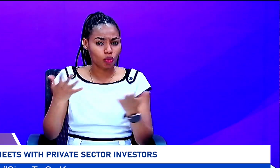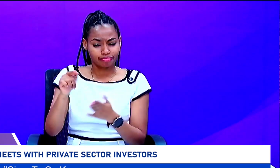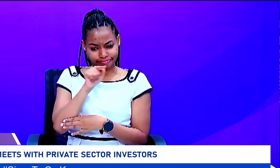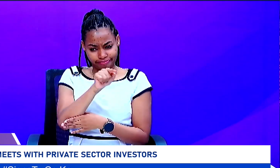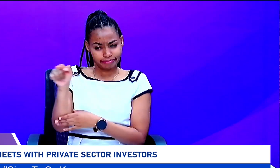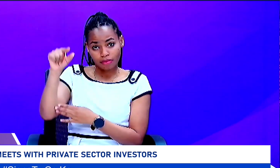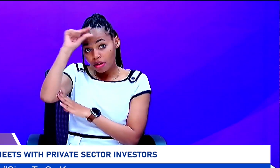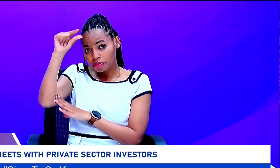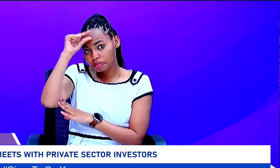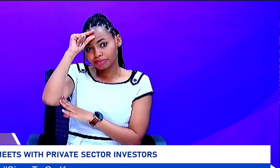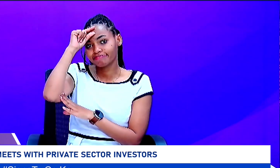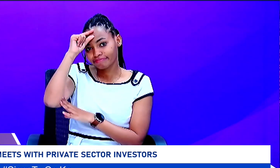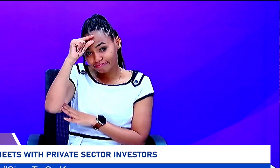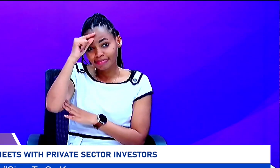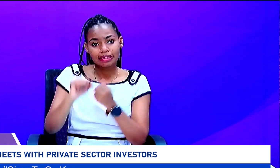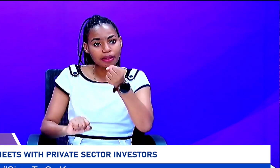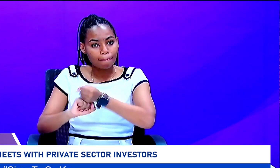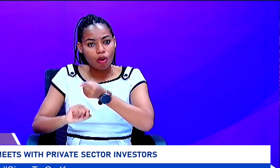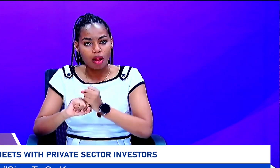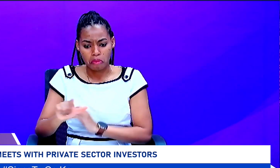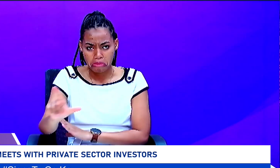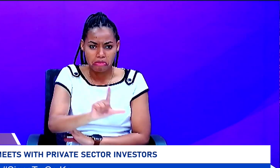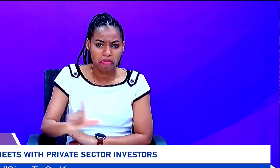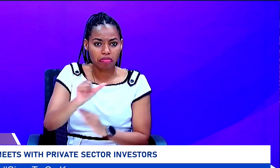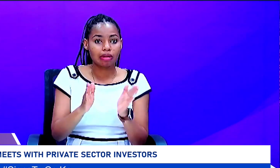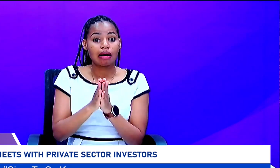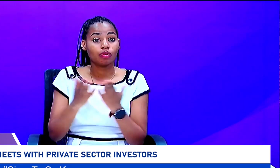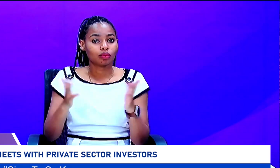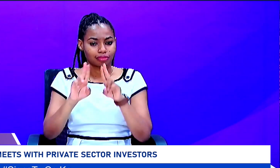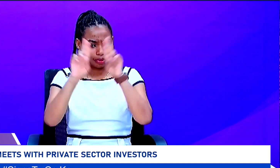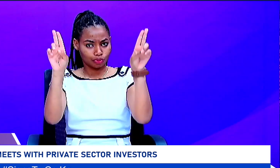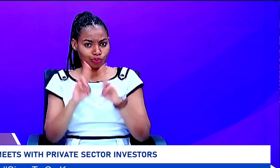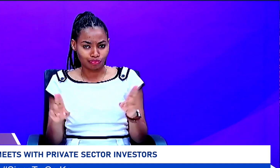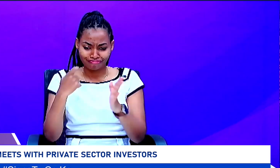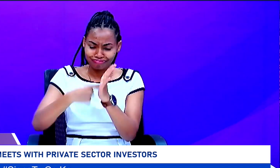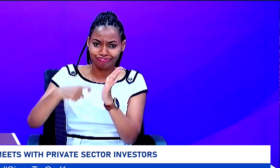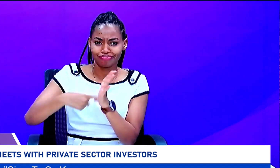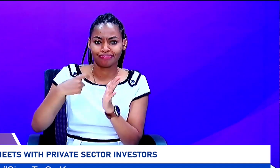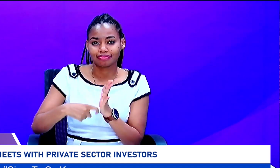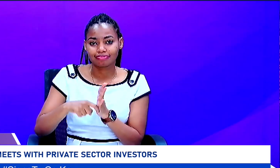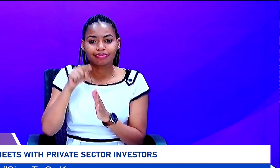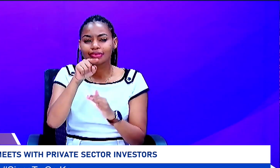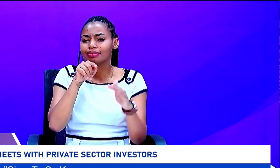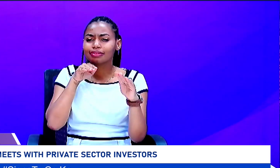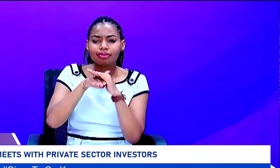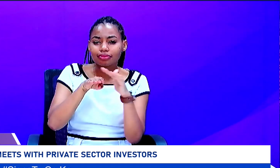The president emphasized his government's commitment to supporting local and international businesses